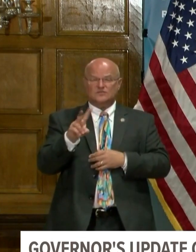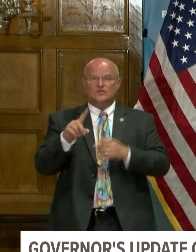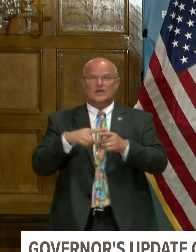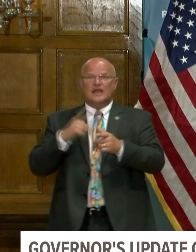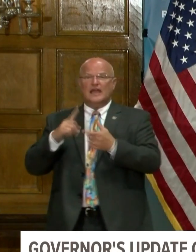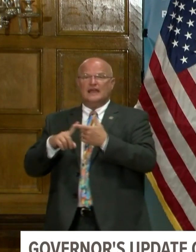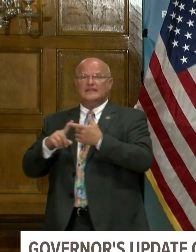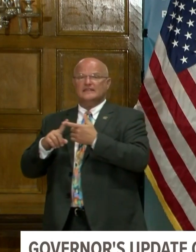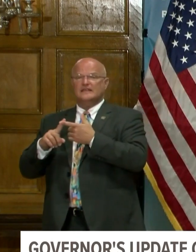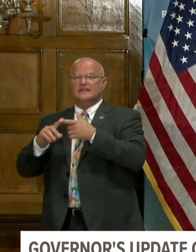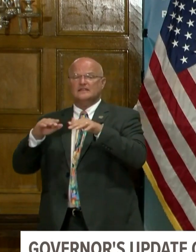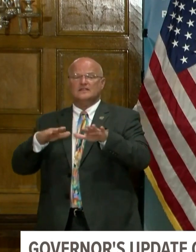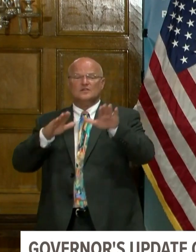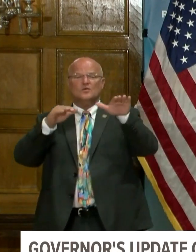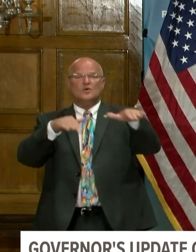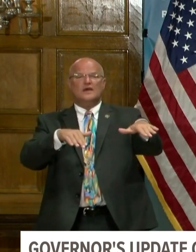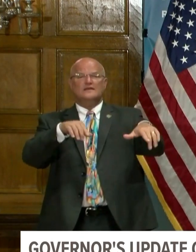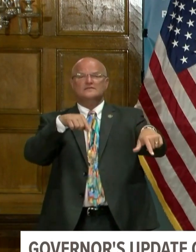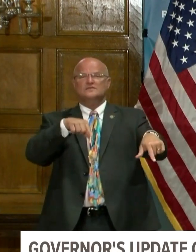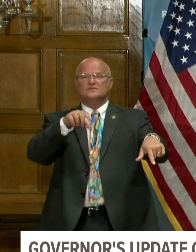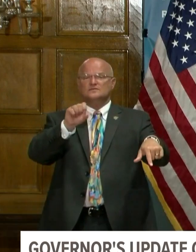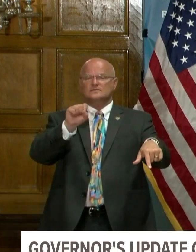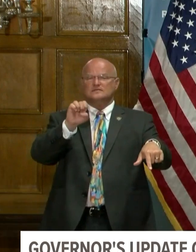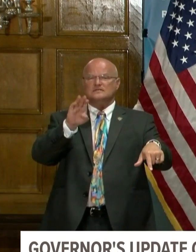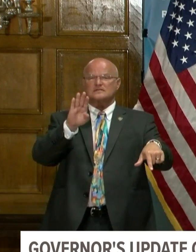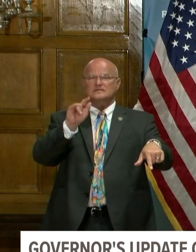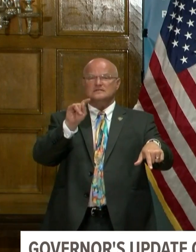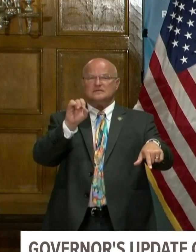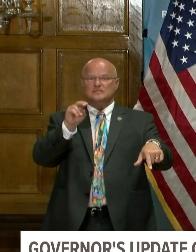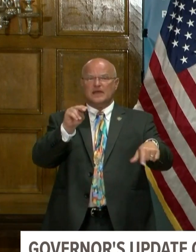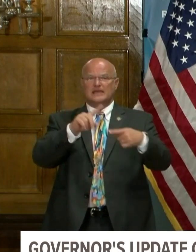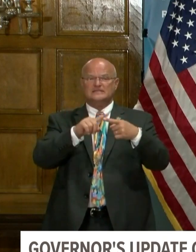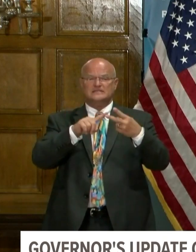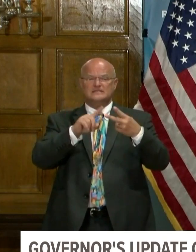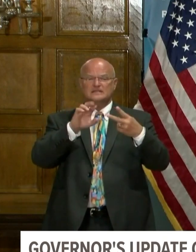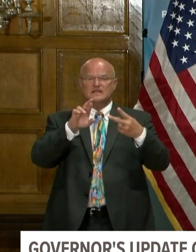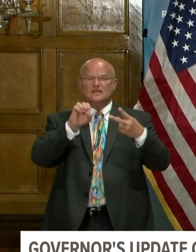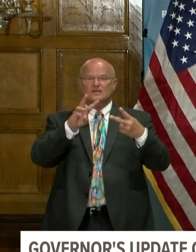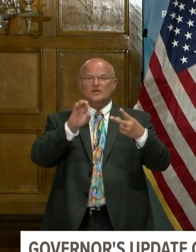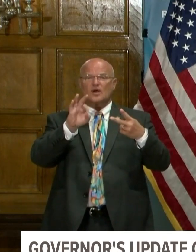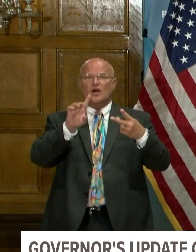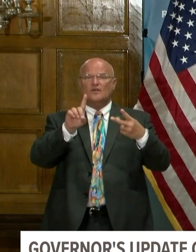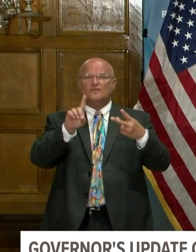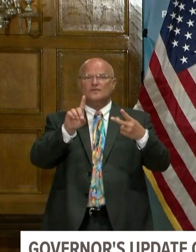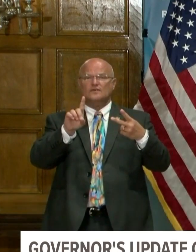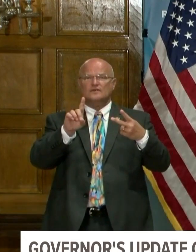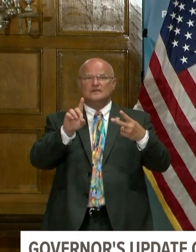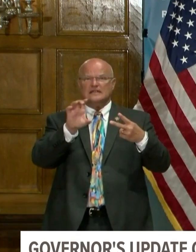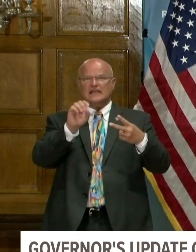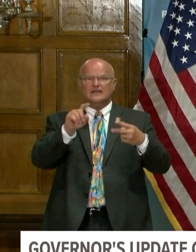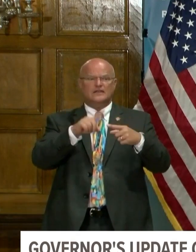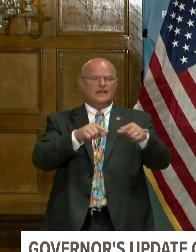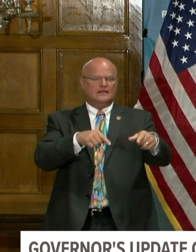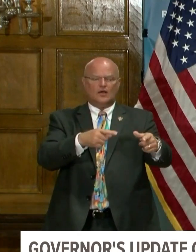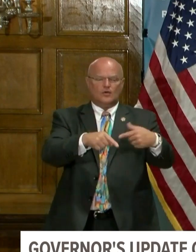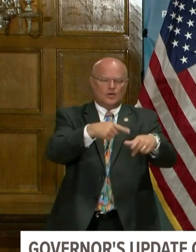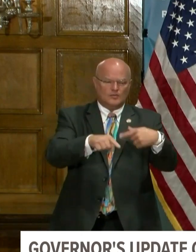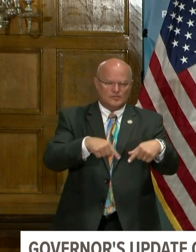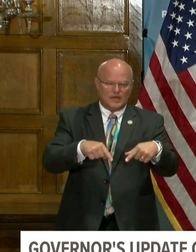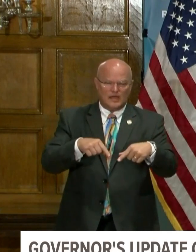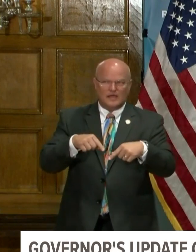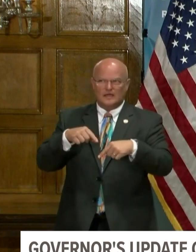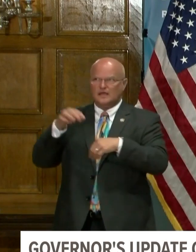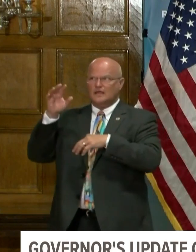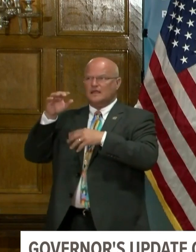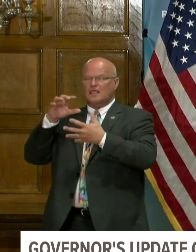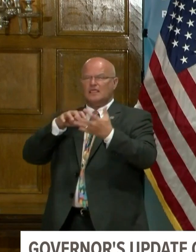goes down to Sebastian and Crawford County. Well, you can't roll them back, and